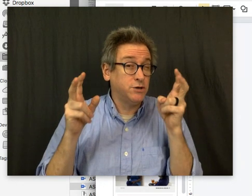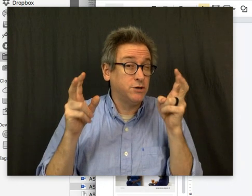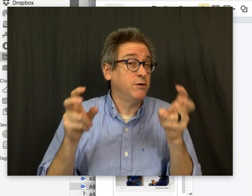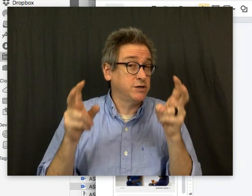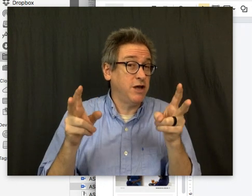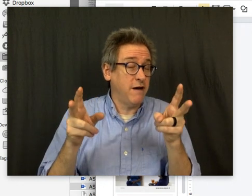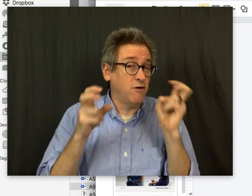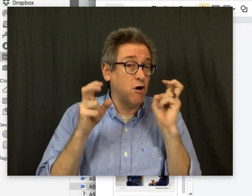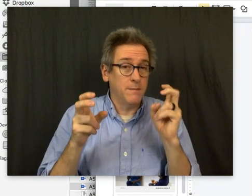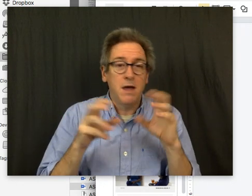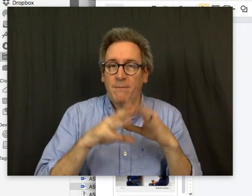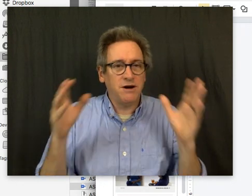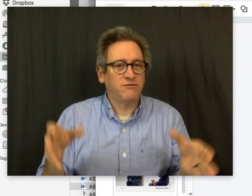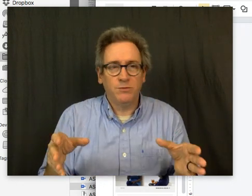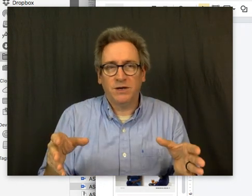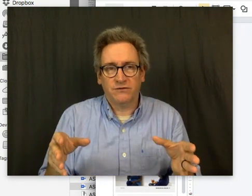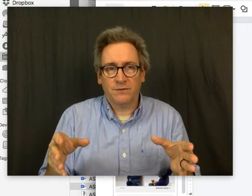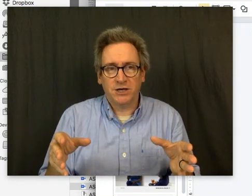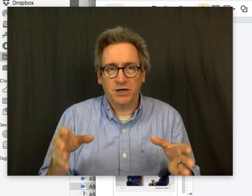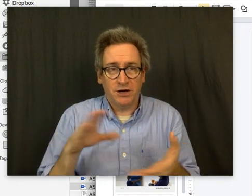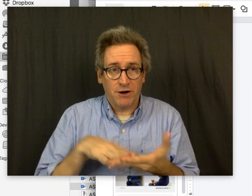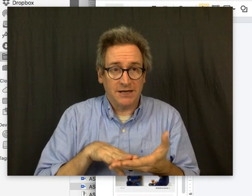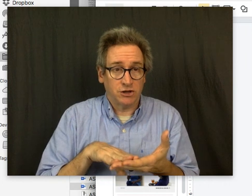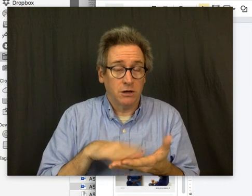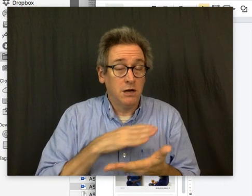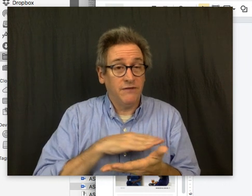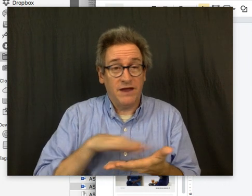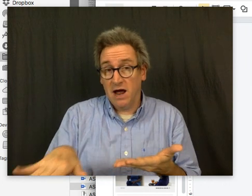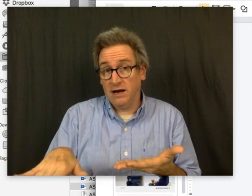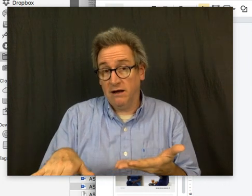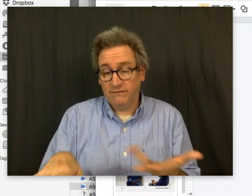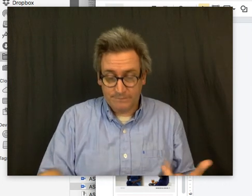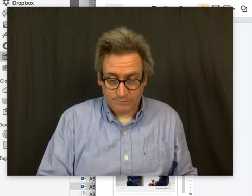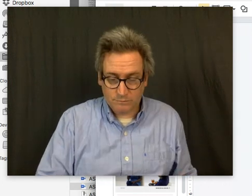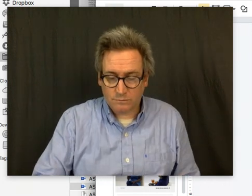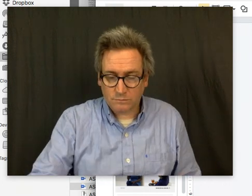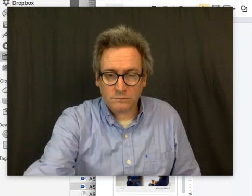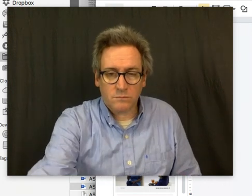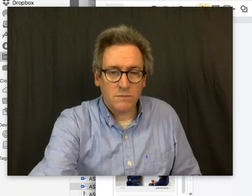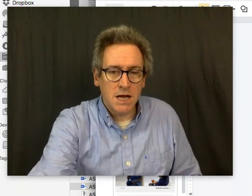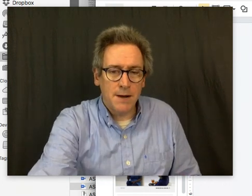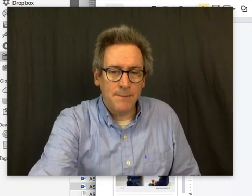sure you have all of them. Better to have too much information in your answer than not enough.